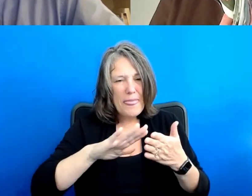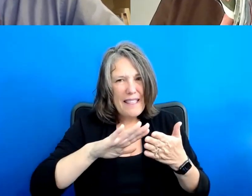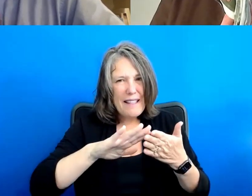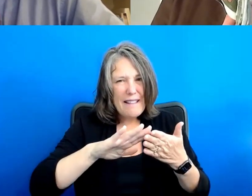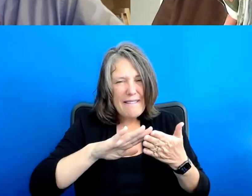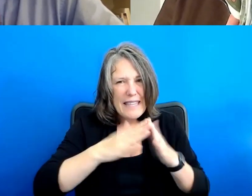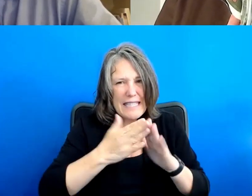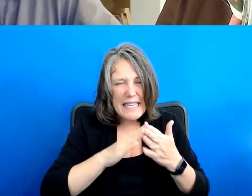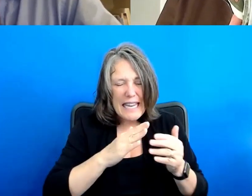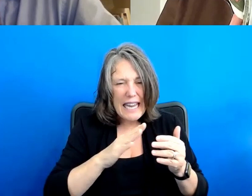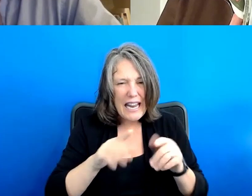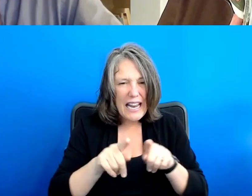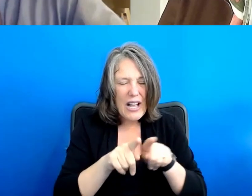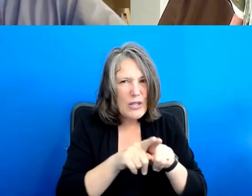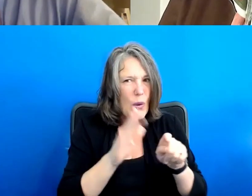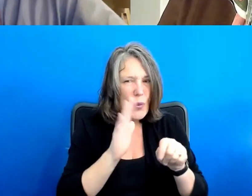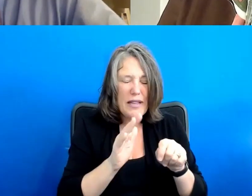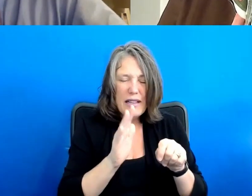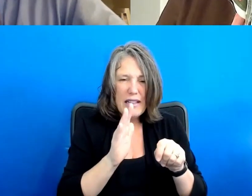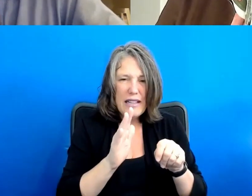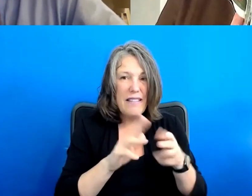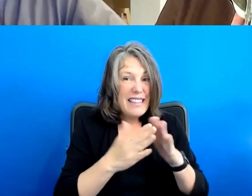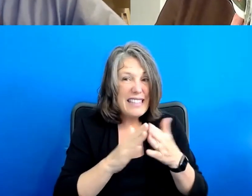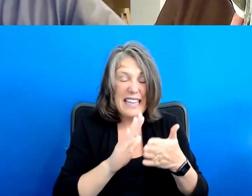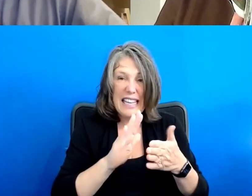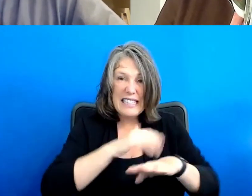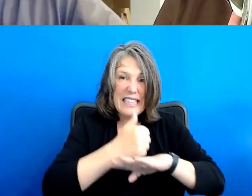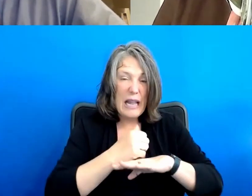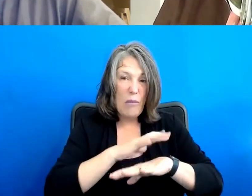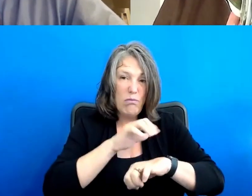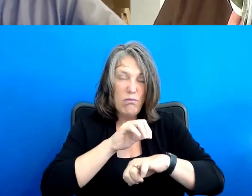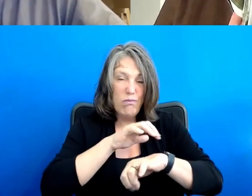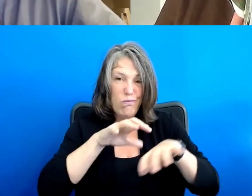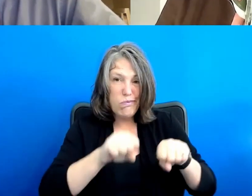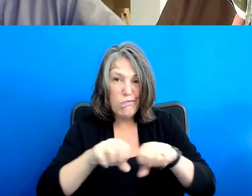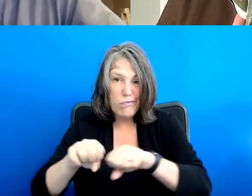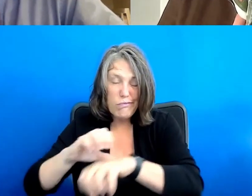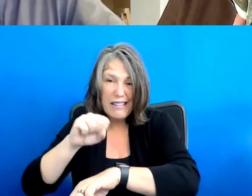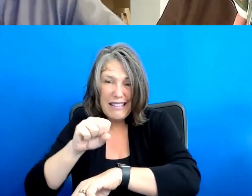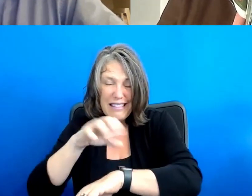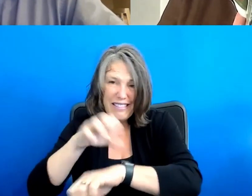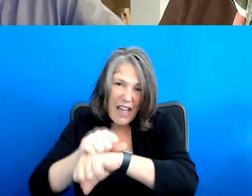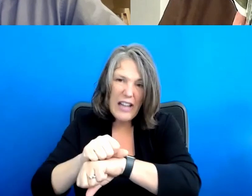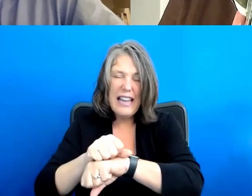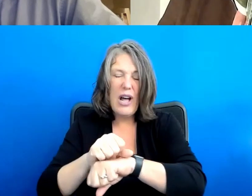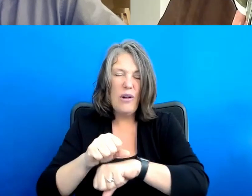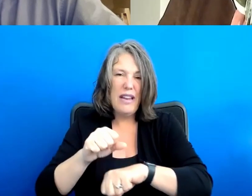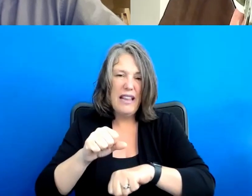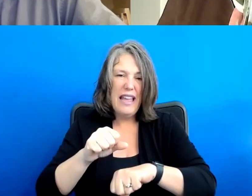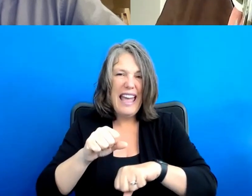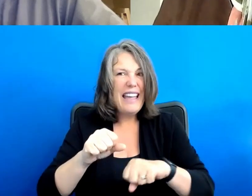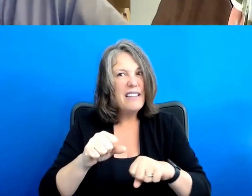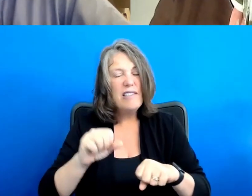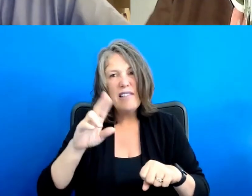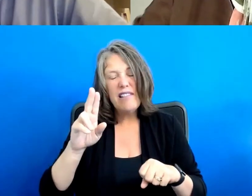UN system will not pay a dime for even a day spent in quarantine. So it's impossible for the